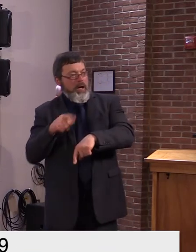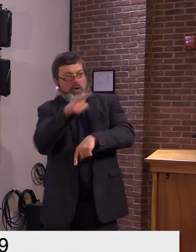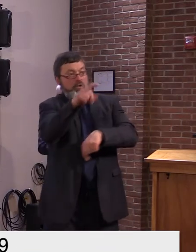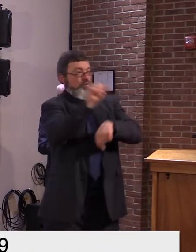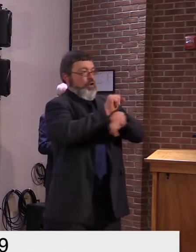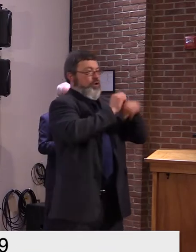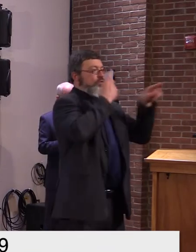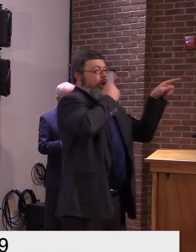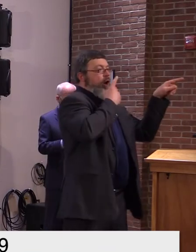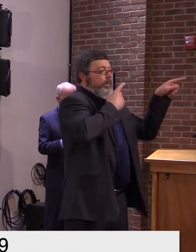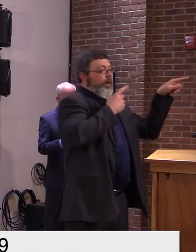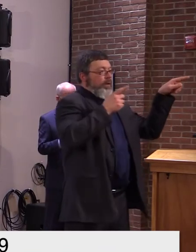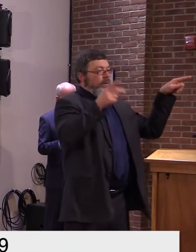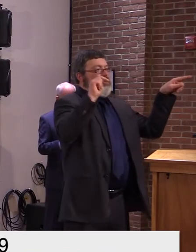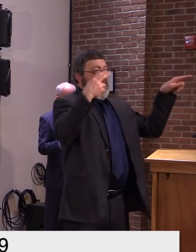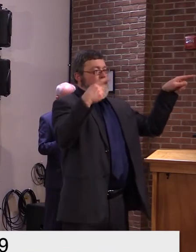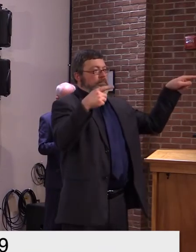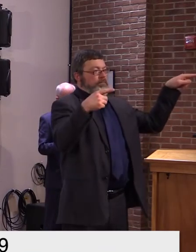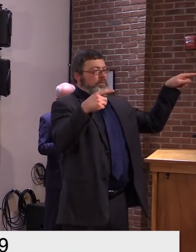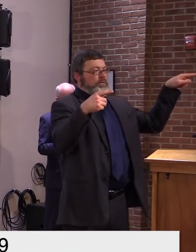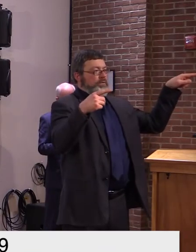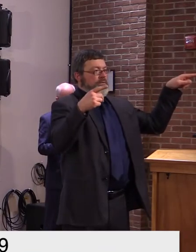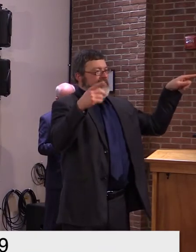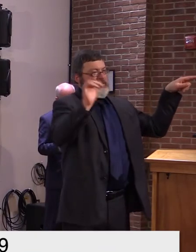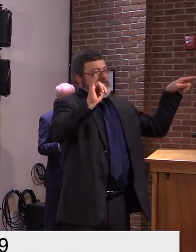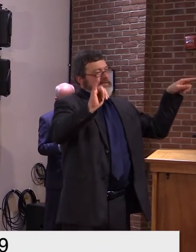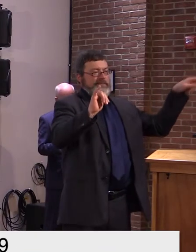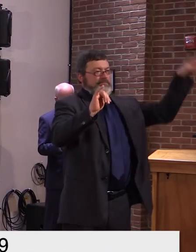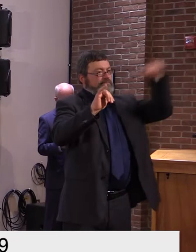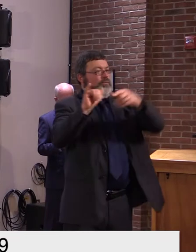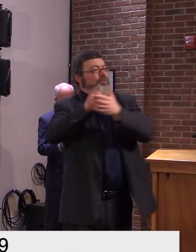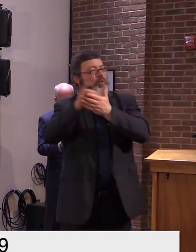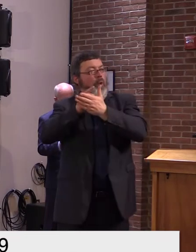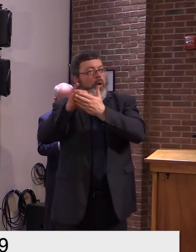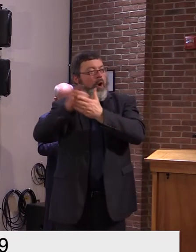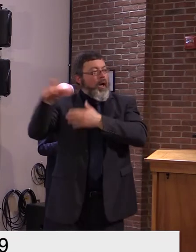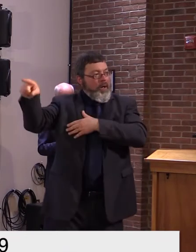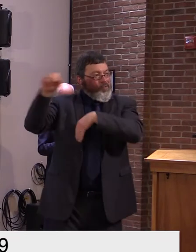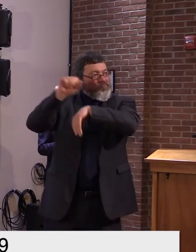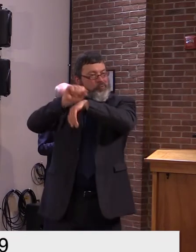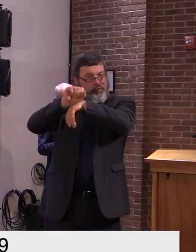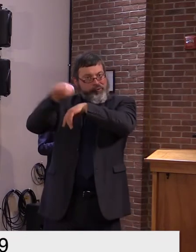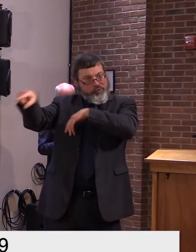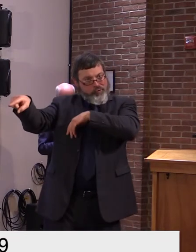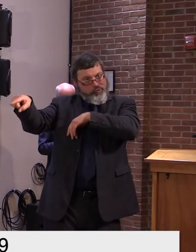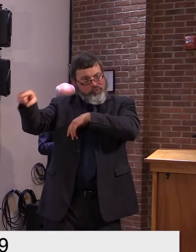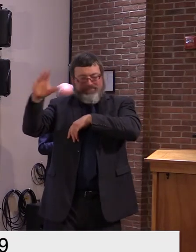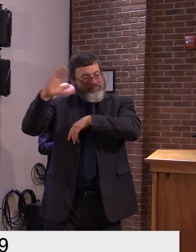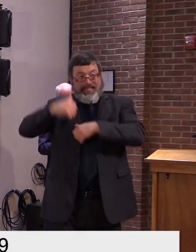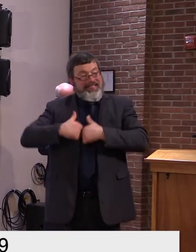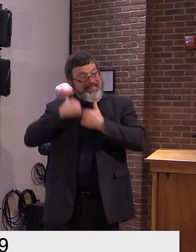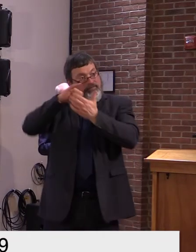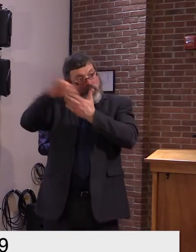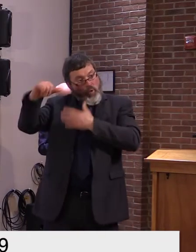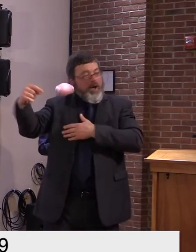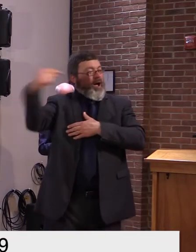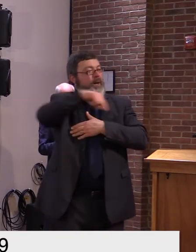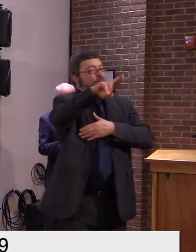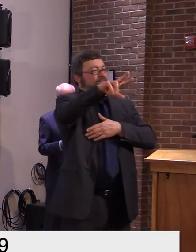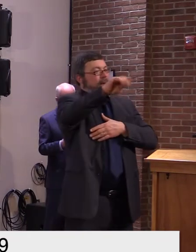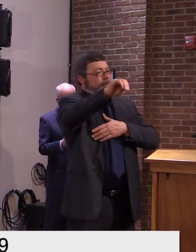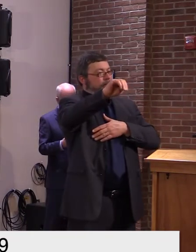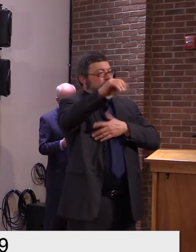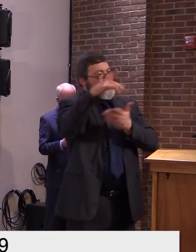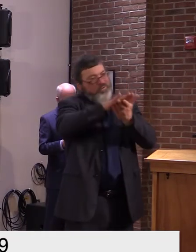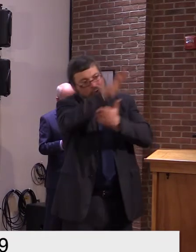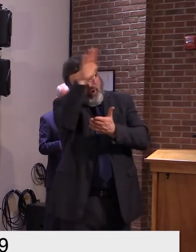there are people who live in New York State who come across to work at some of our hospitals in the western side of Vermont